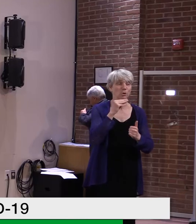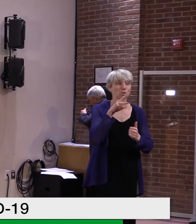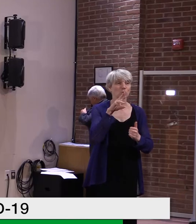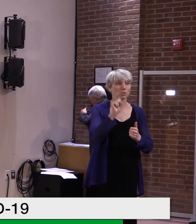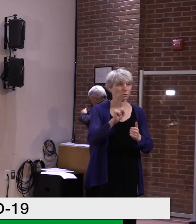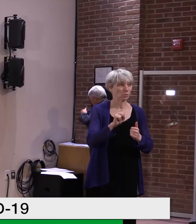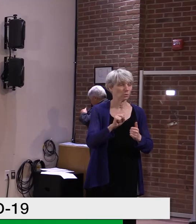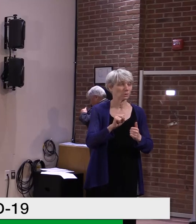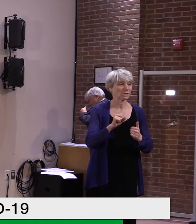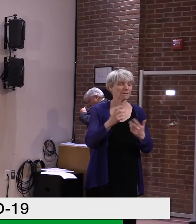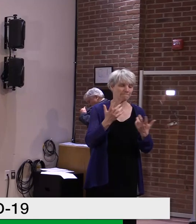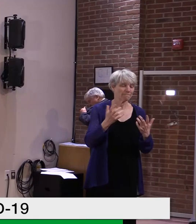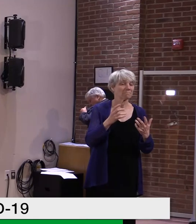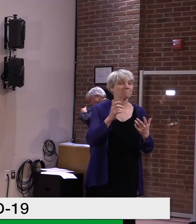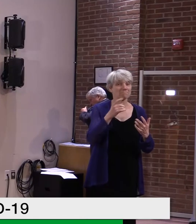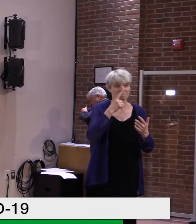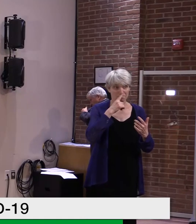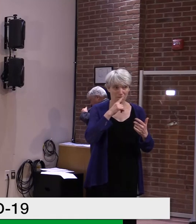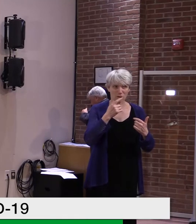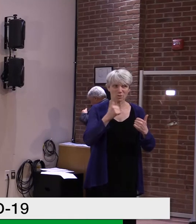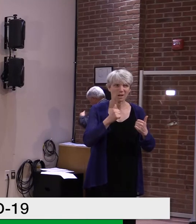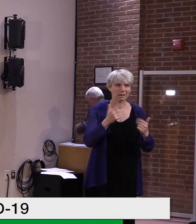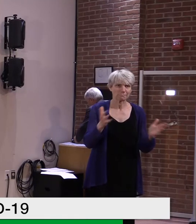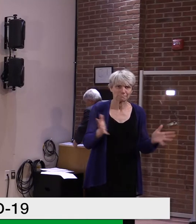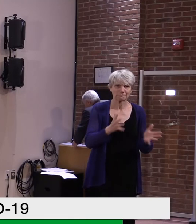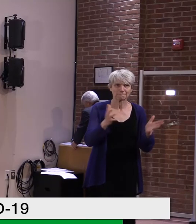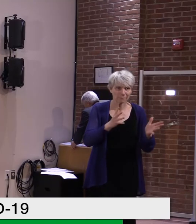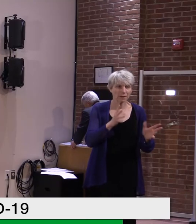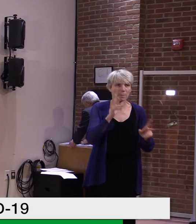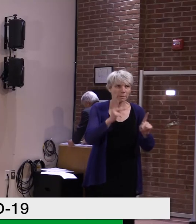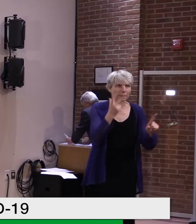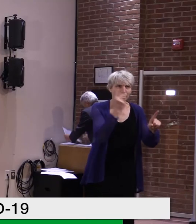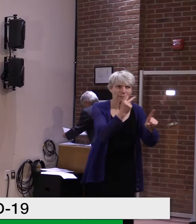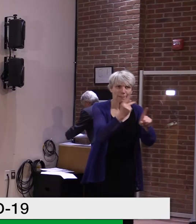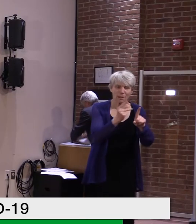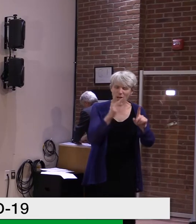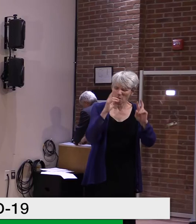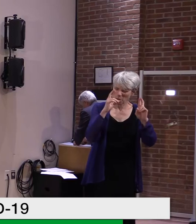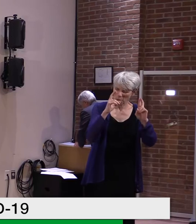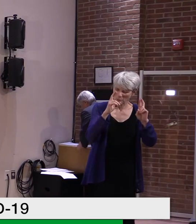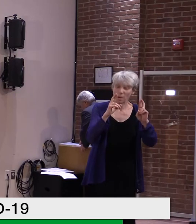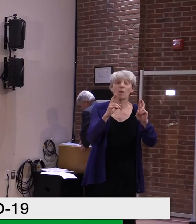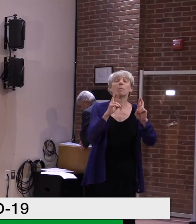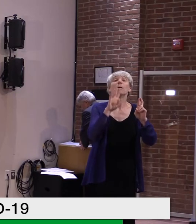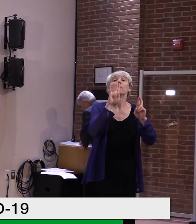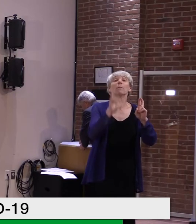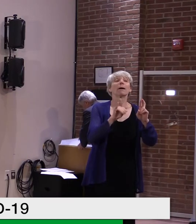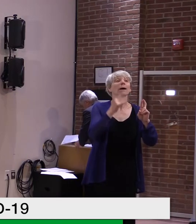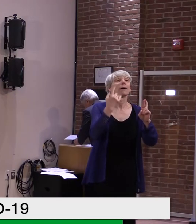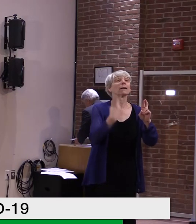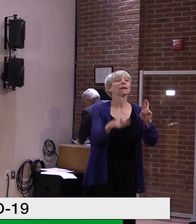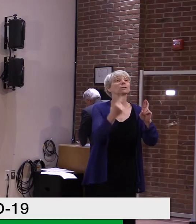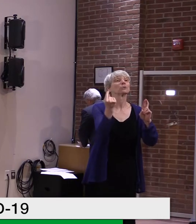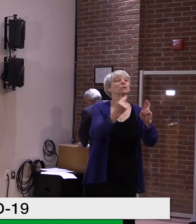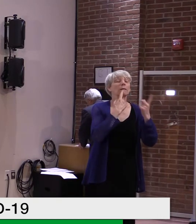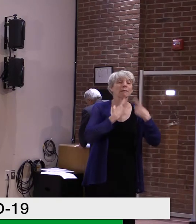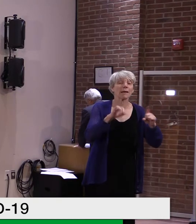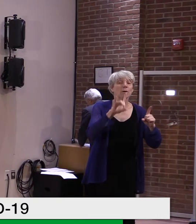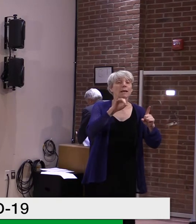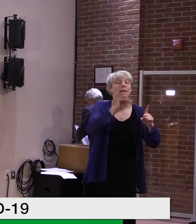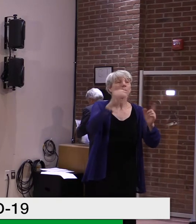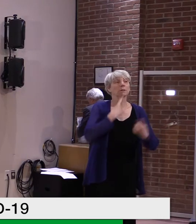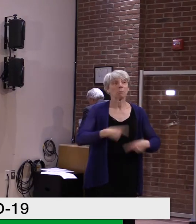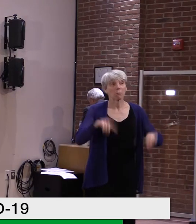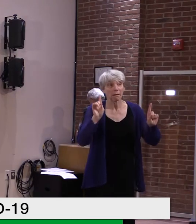then. But if you can all do your part and try and get all those in your circle of friends and family who haven't